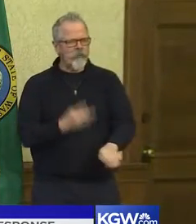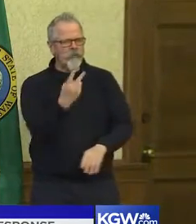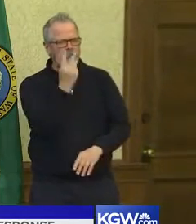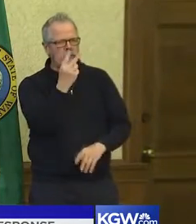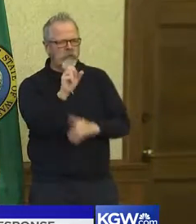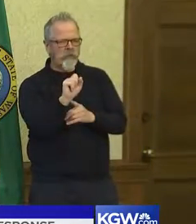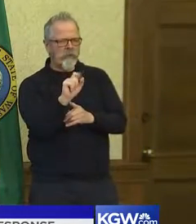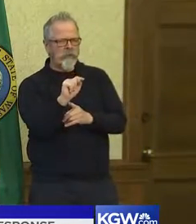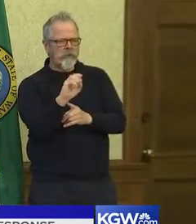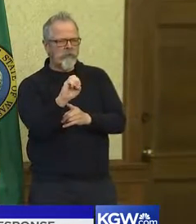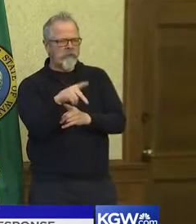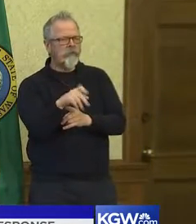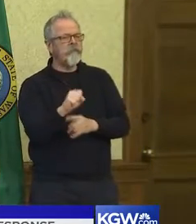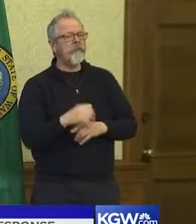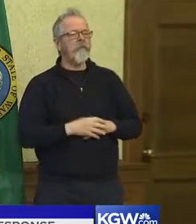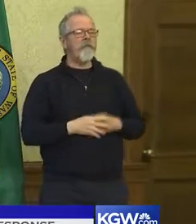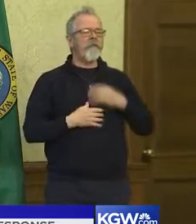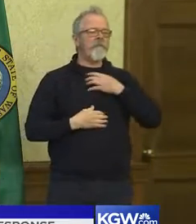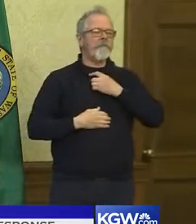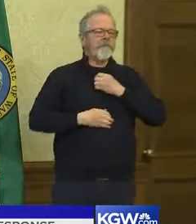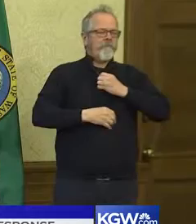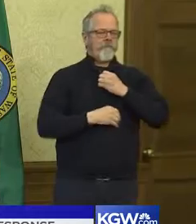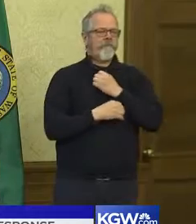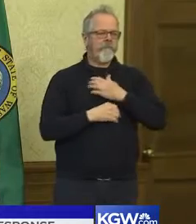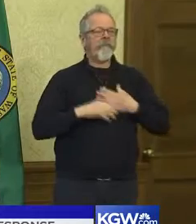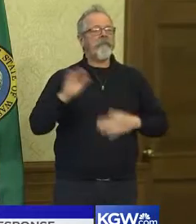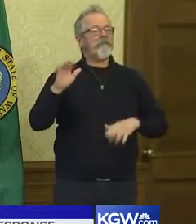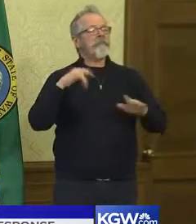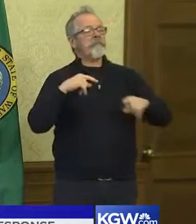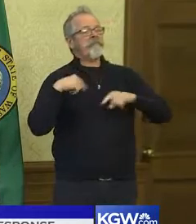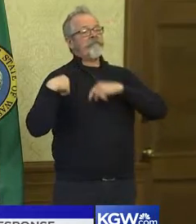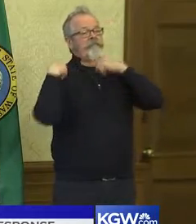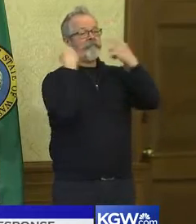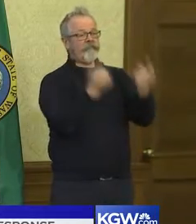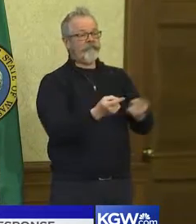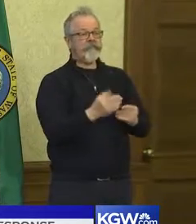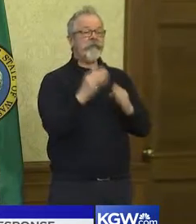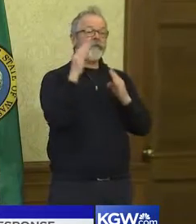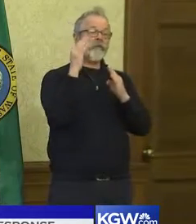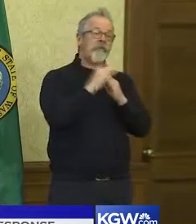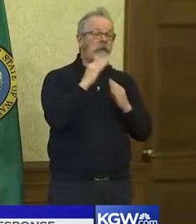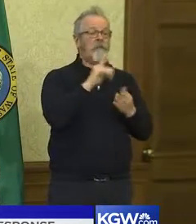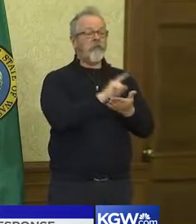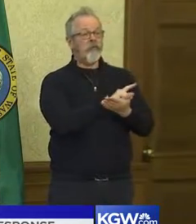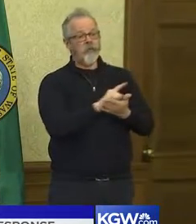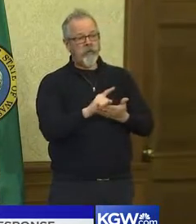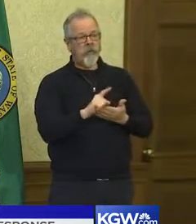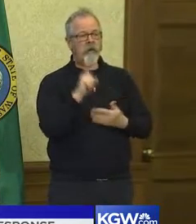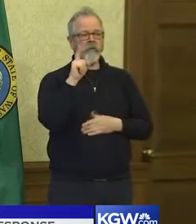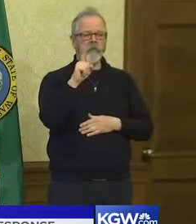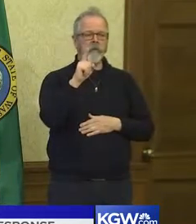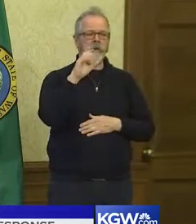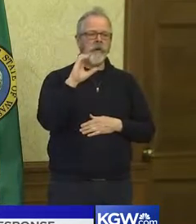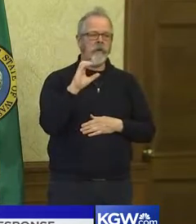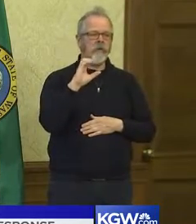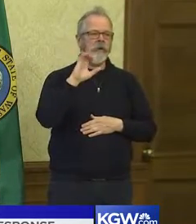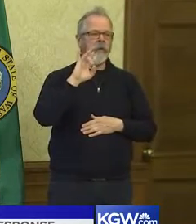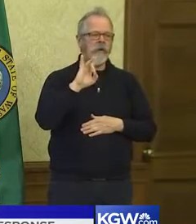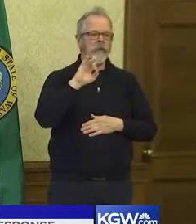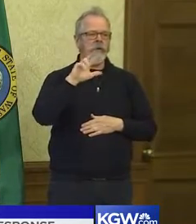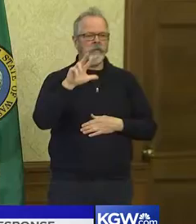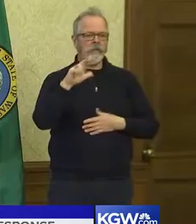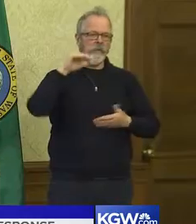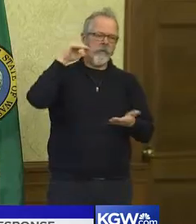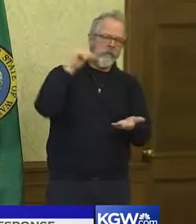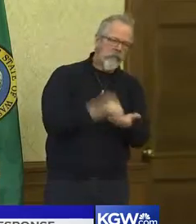given week. And that number includes some who may have been ineligible. We anticipate this